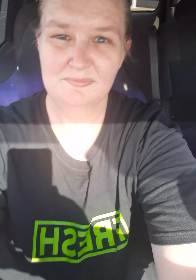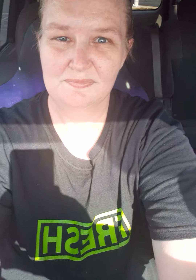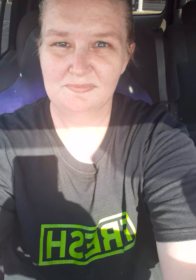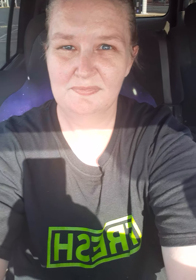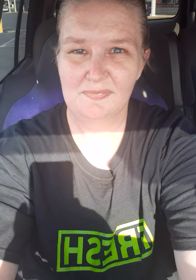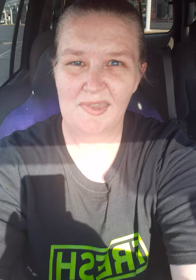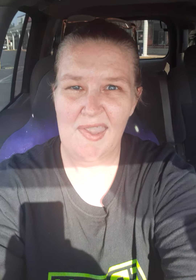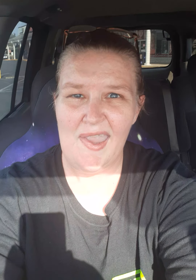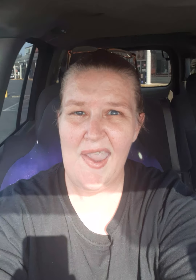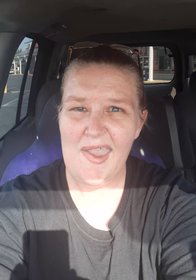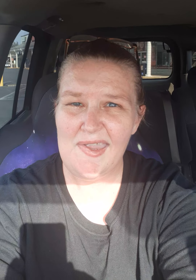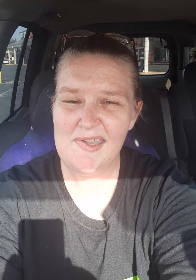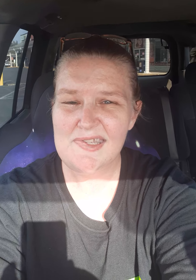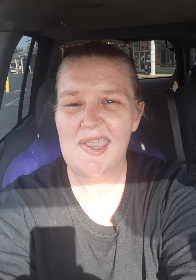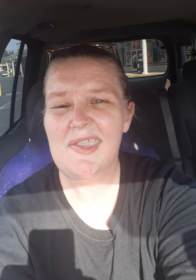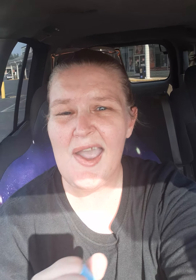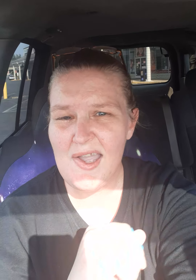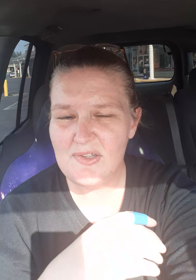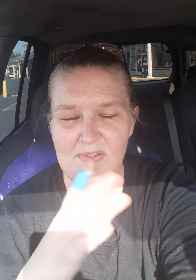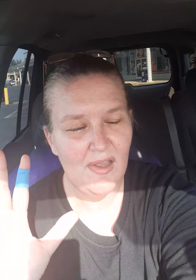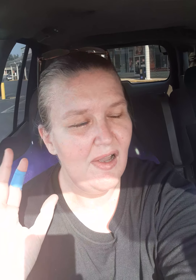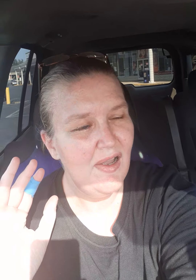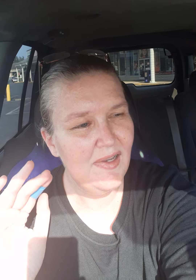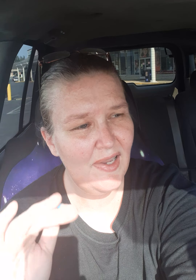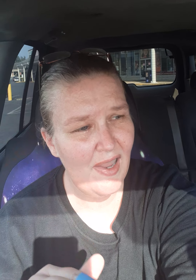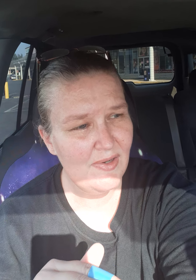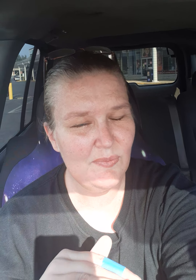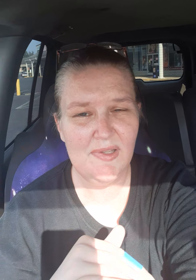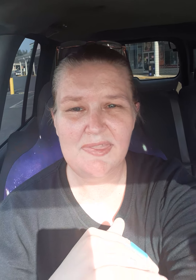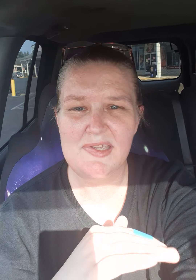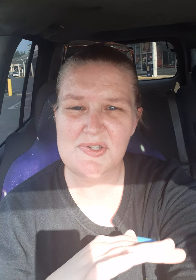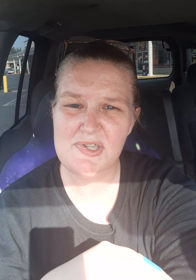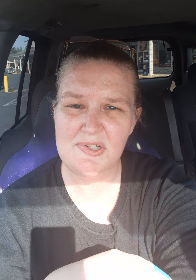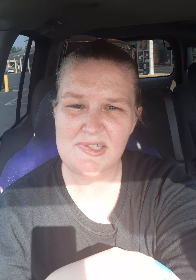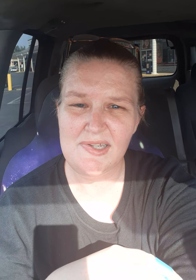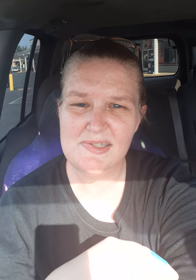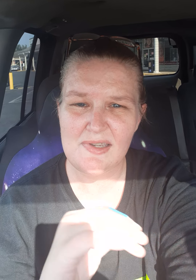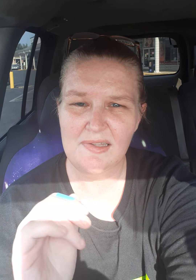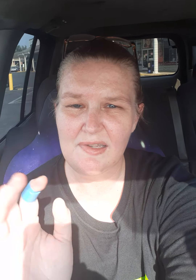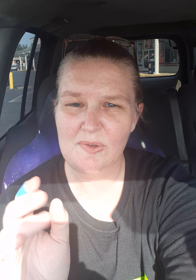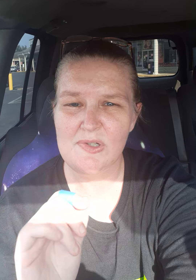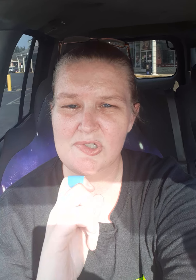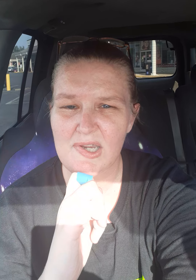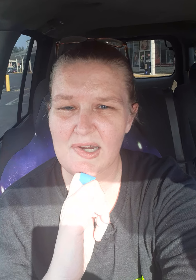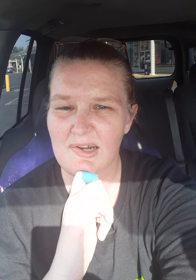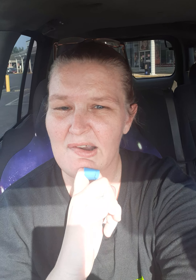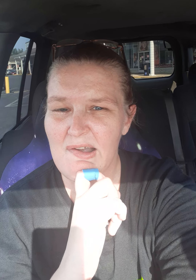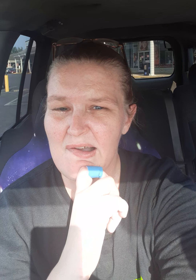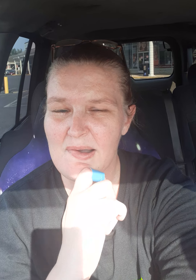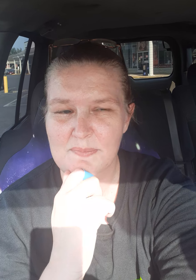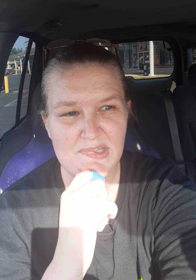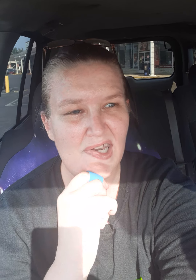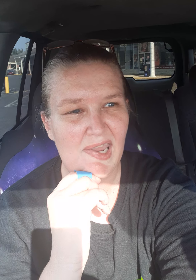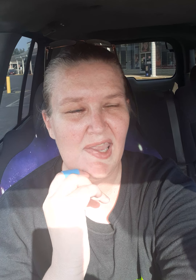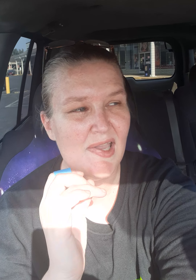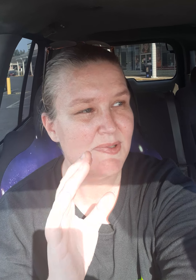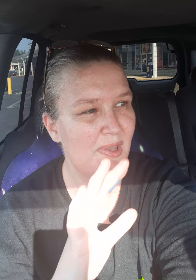Hey, it's KitKat again with the salty sign language here. Today has been